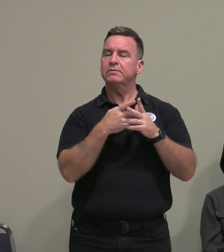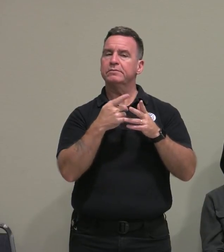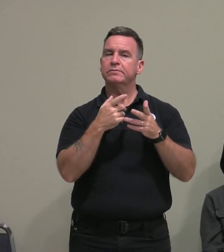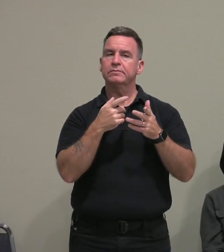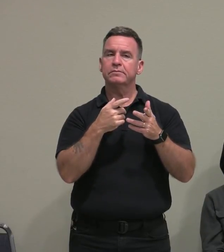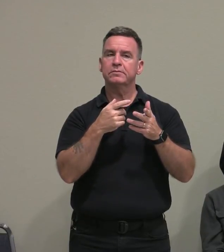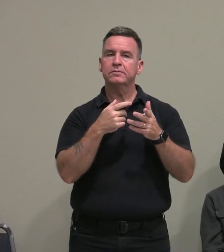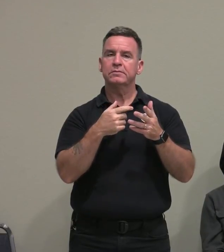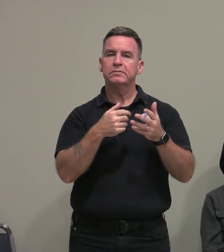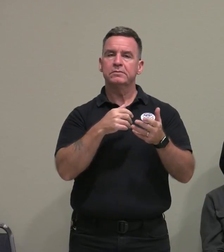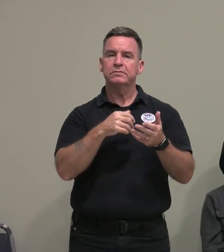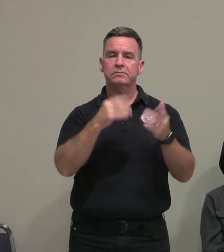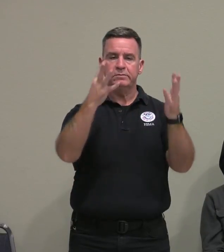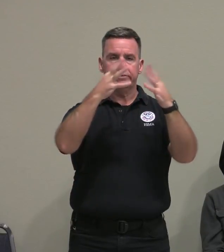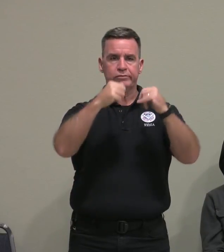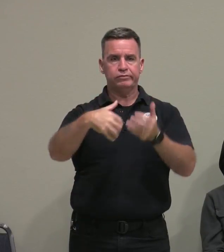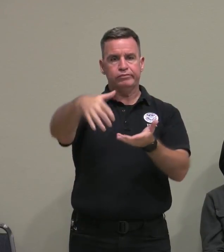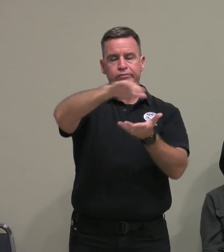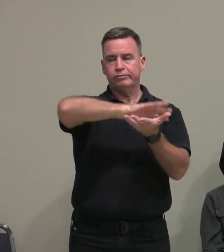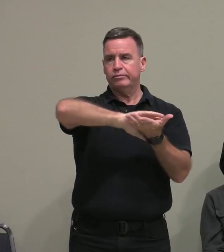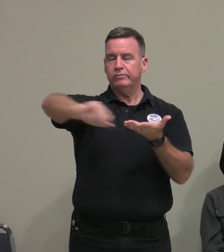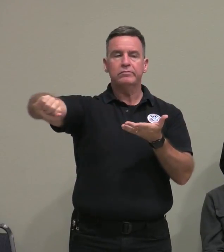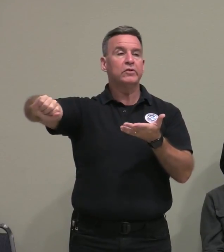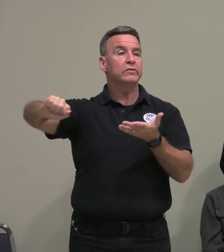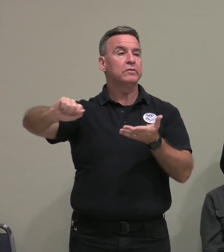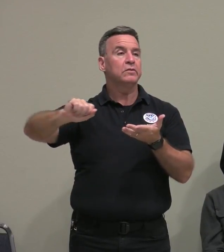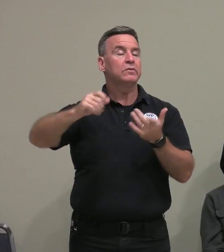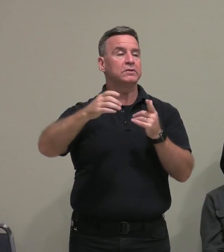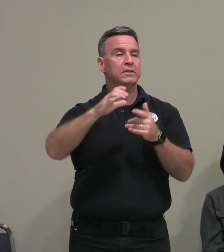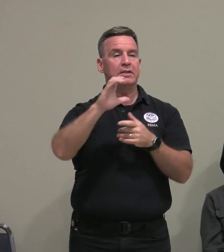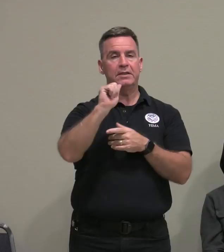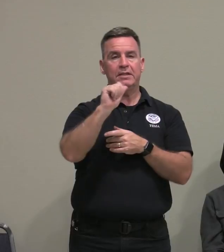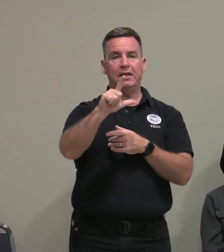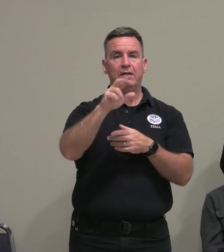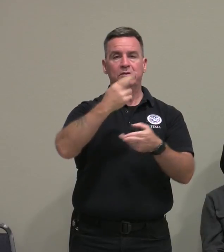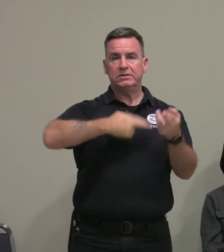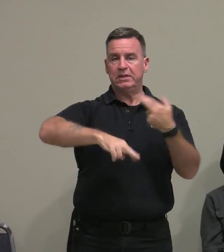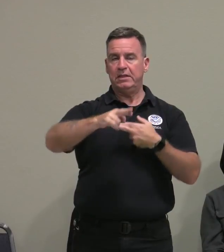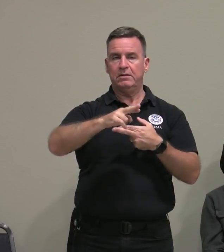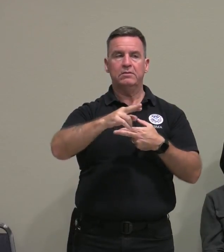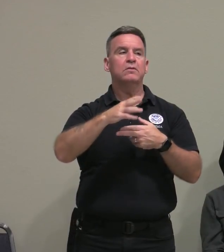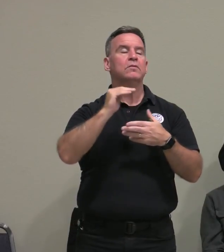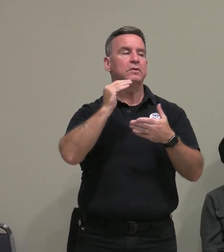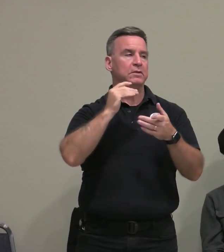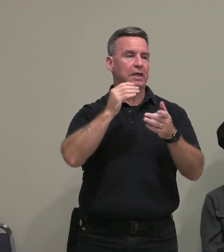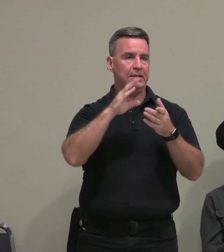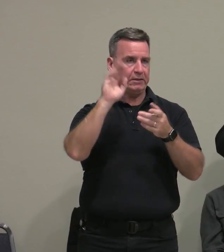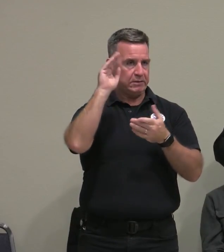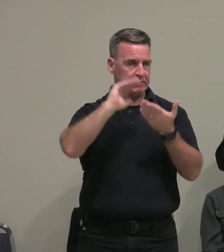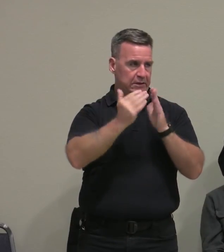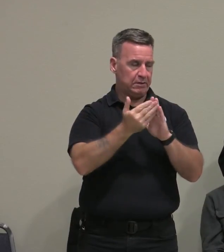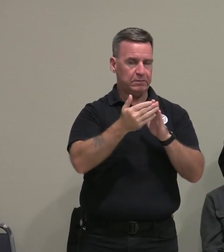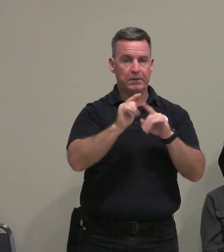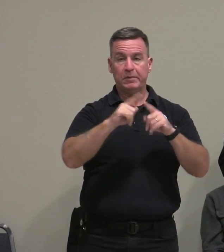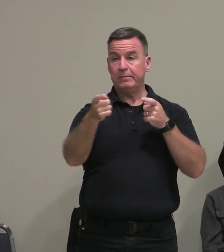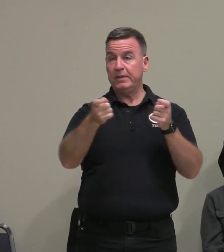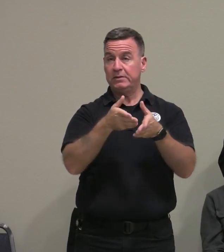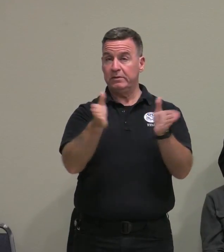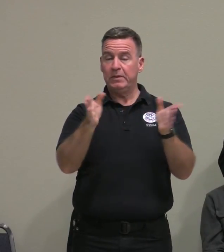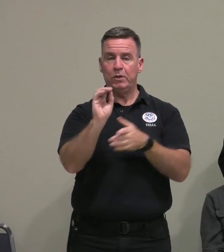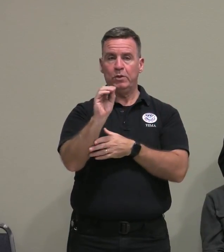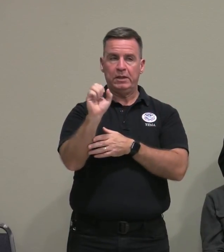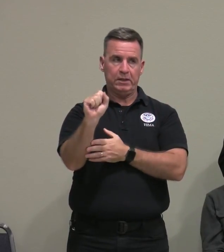debris removal, which will be handled by CalRecycle, another state agency, but managed overall by